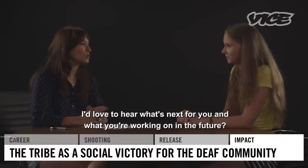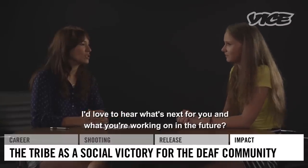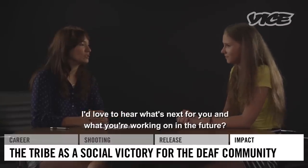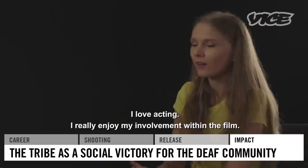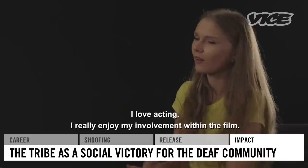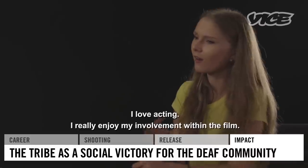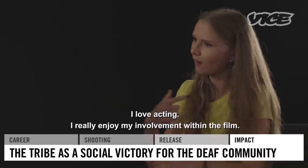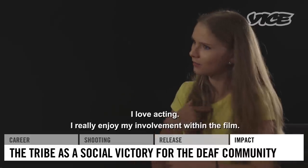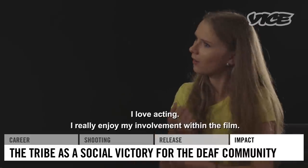future.